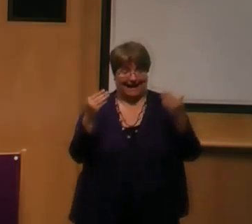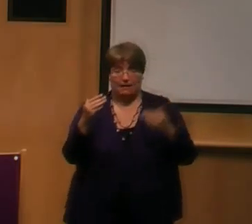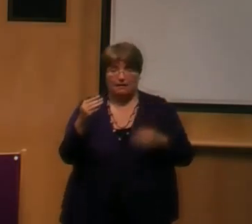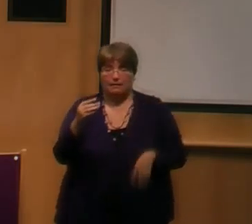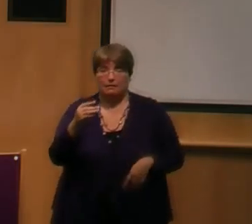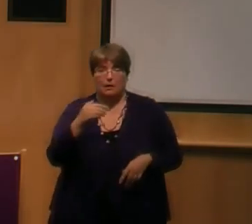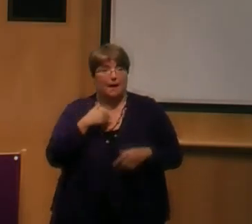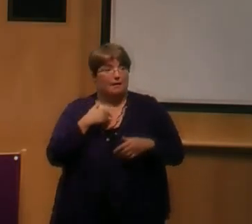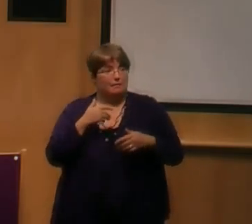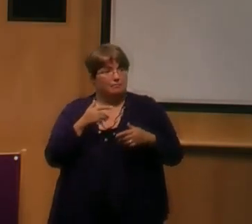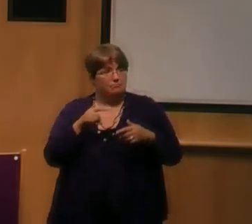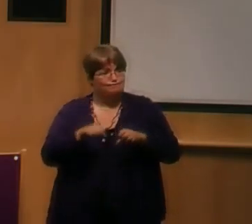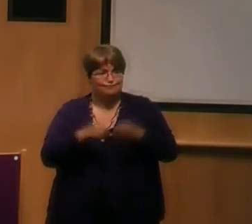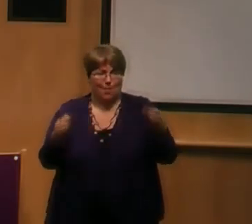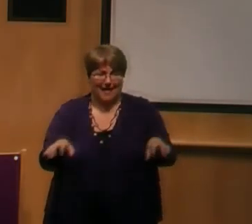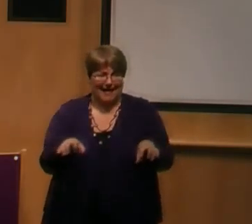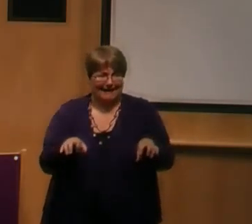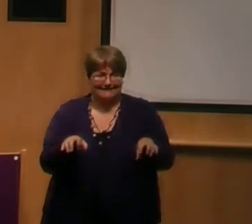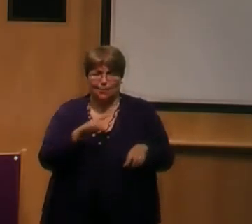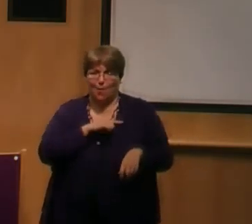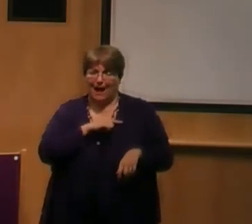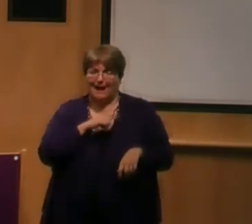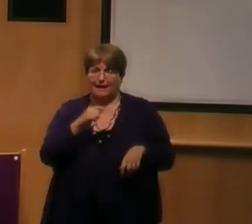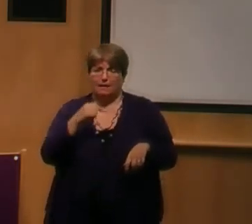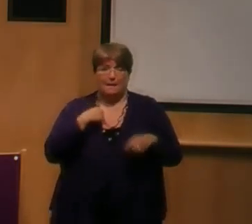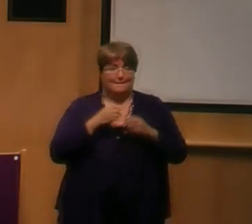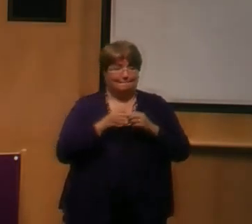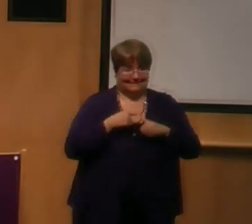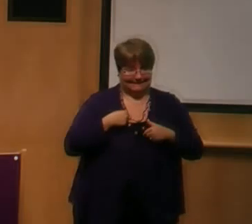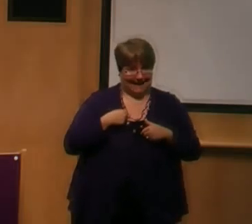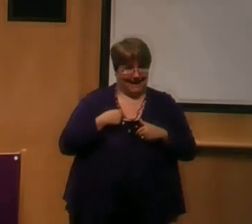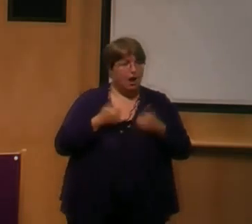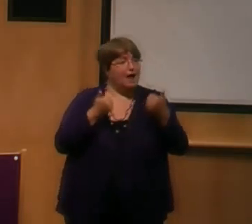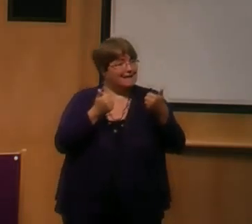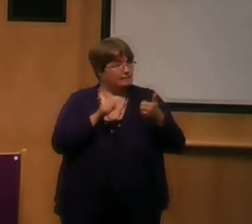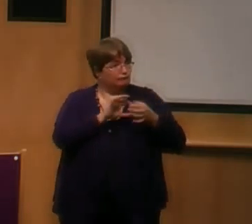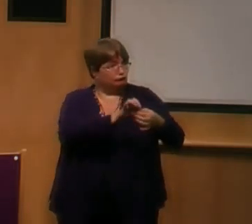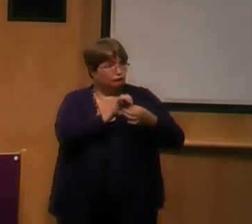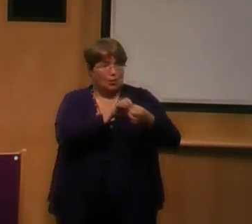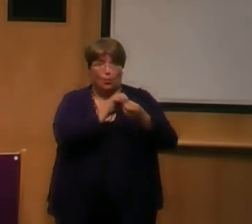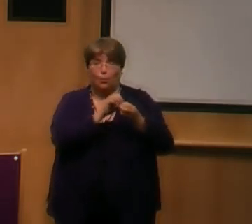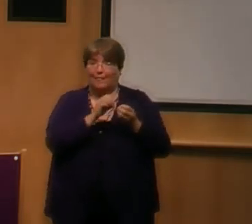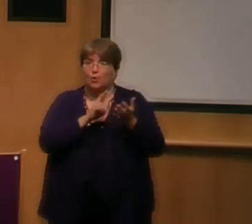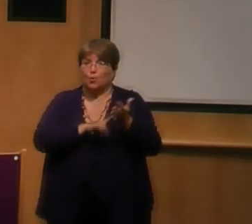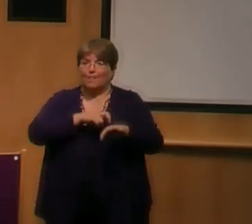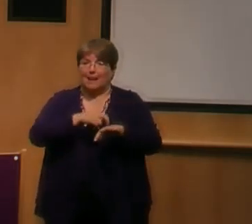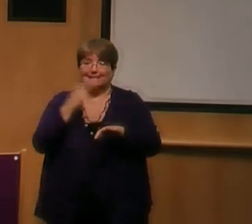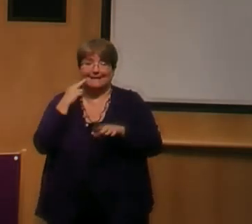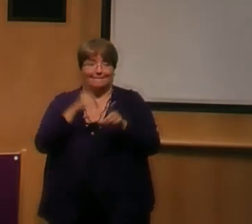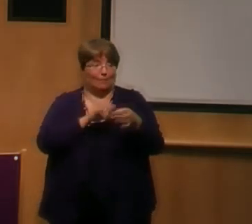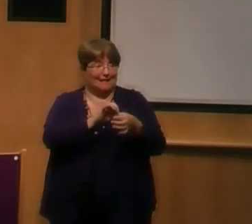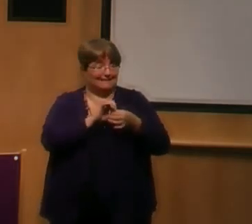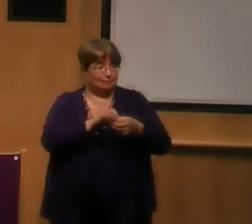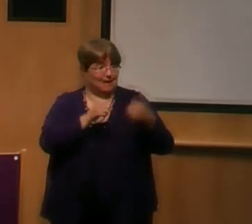And then that day, I think it really worked the ice because we have worked well